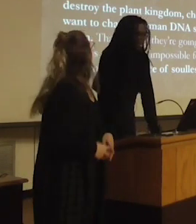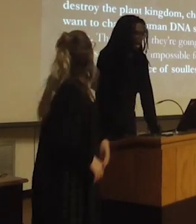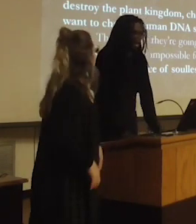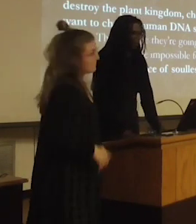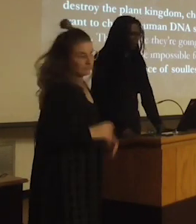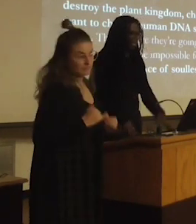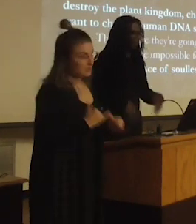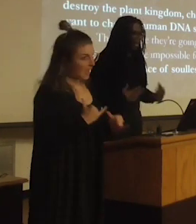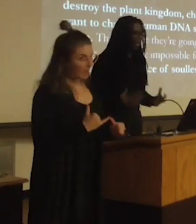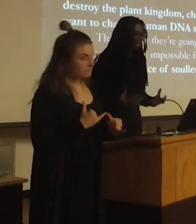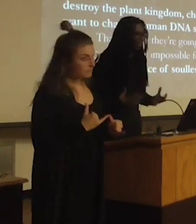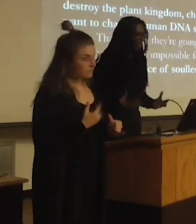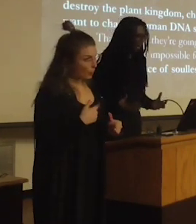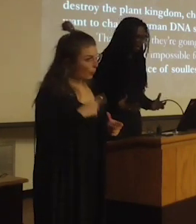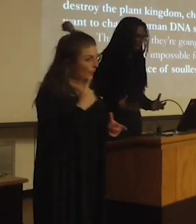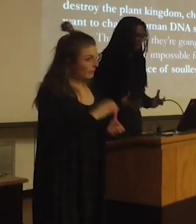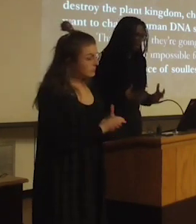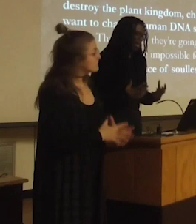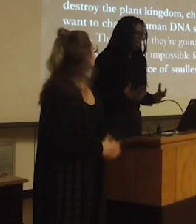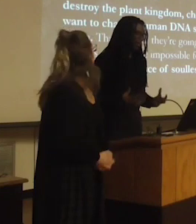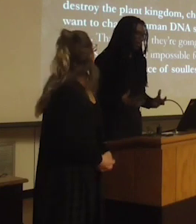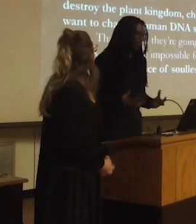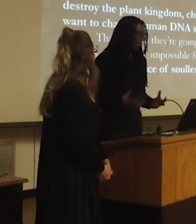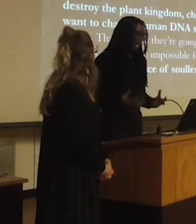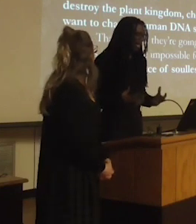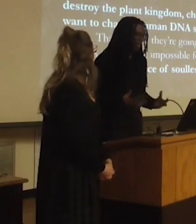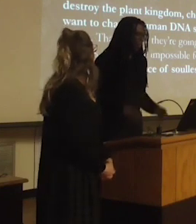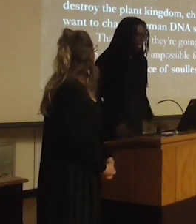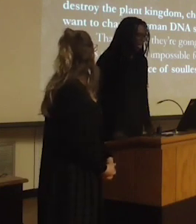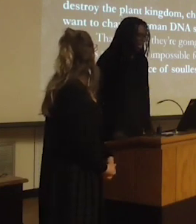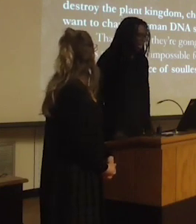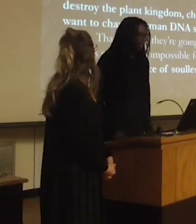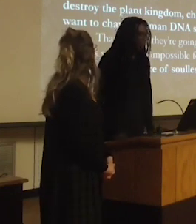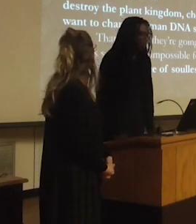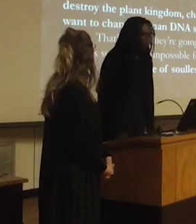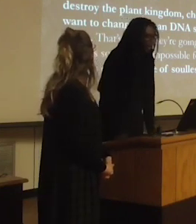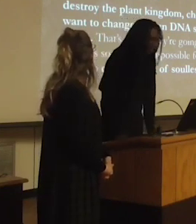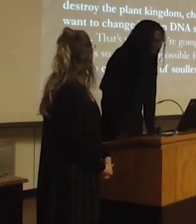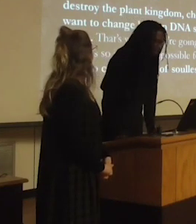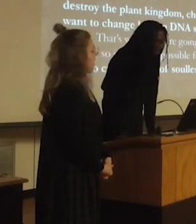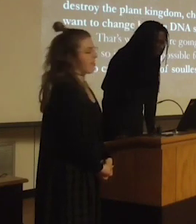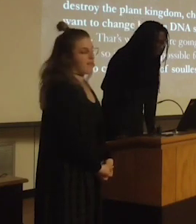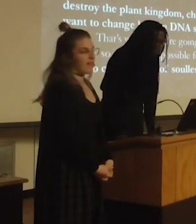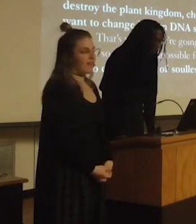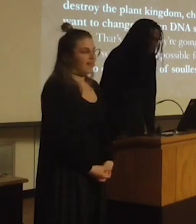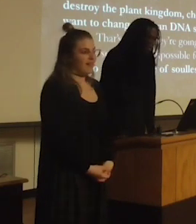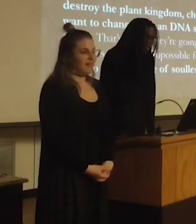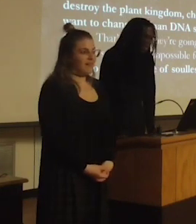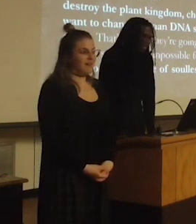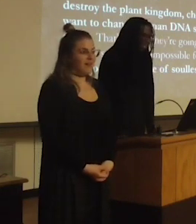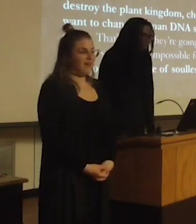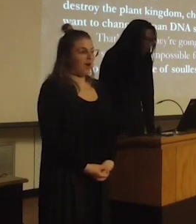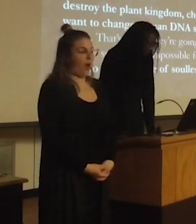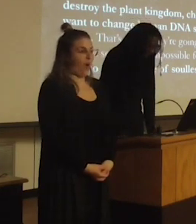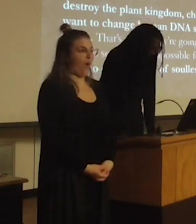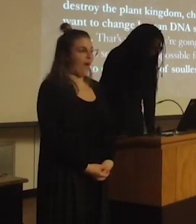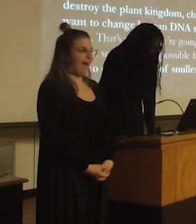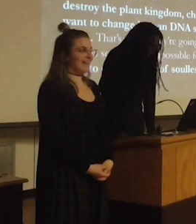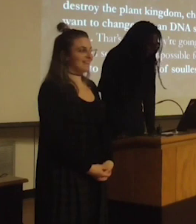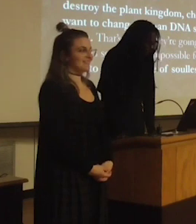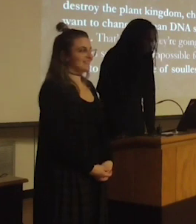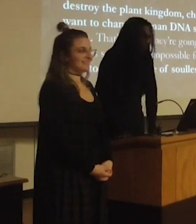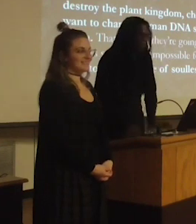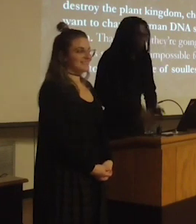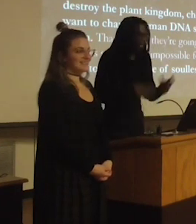Wiles. He created this planet, he created the universe, and he's watching these Luciferians destroy this planet, destroy the